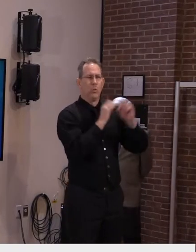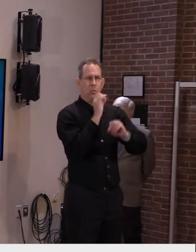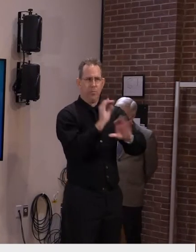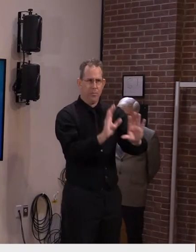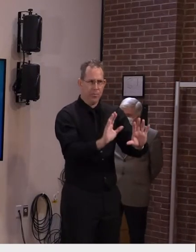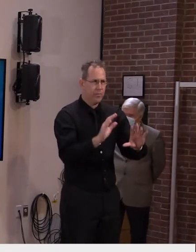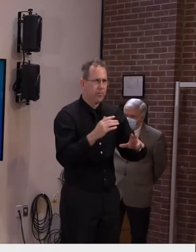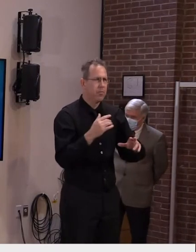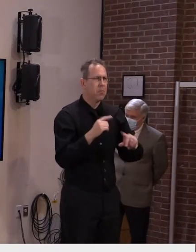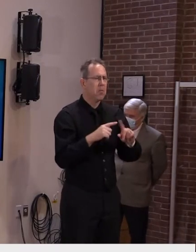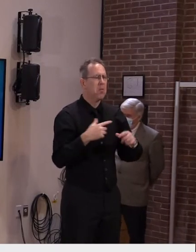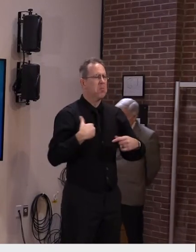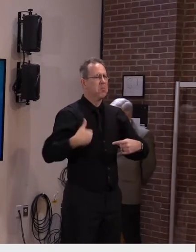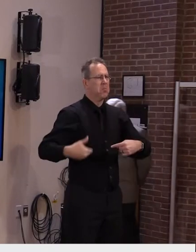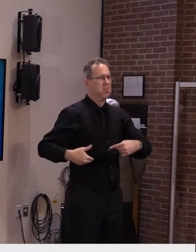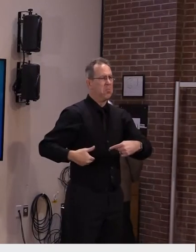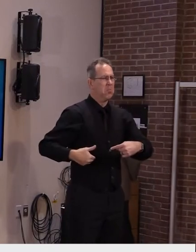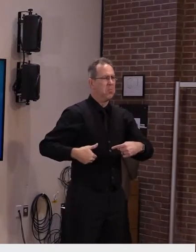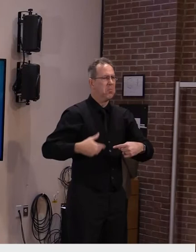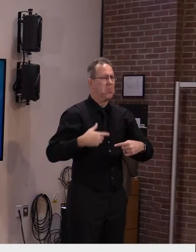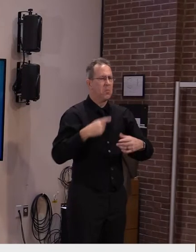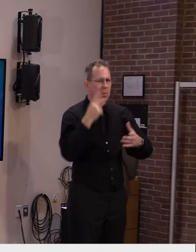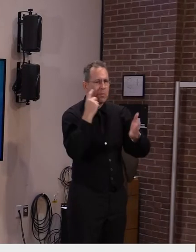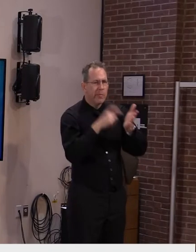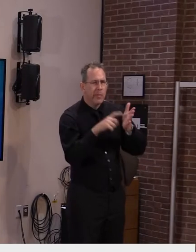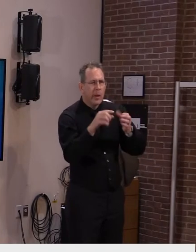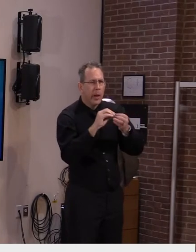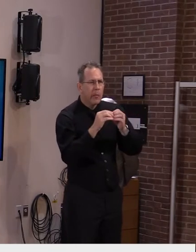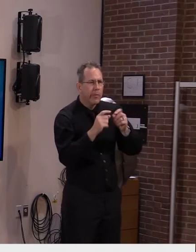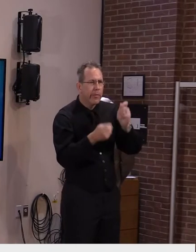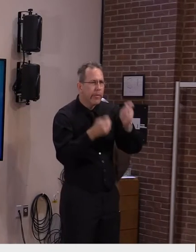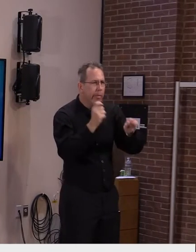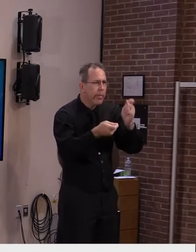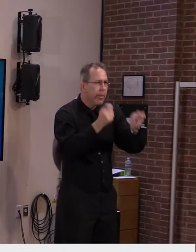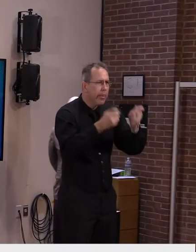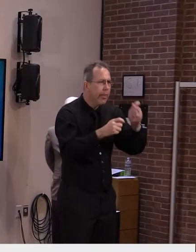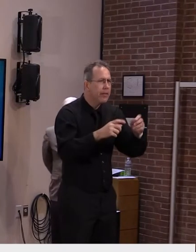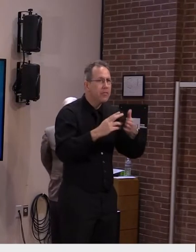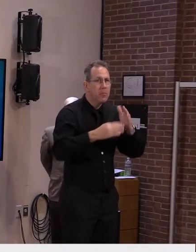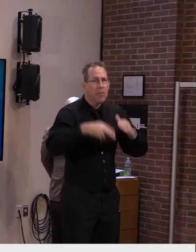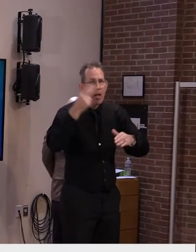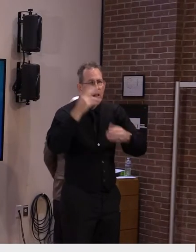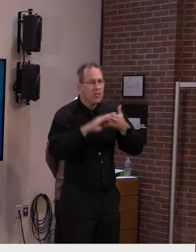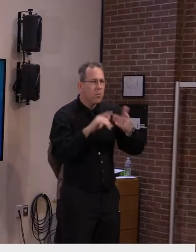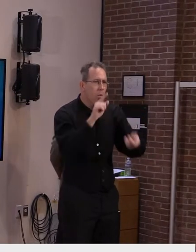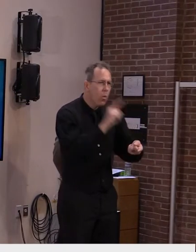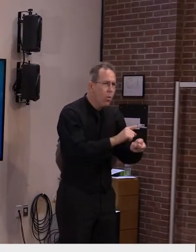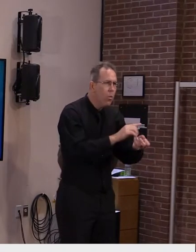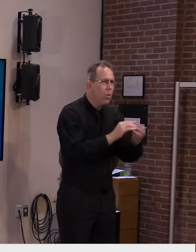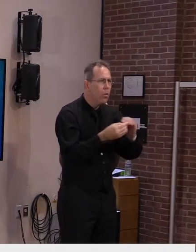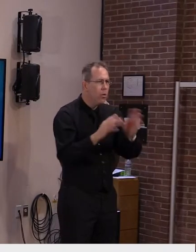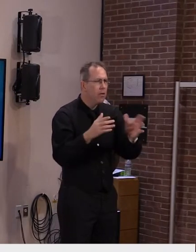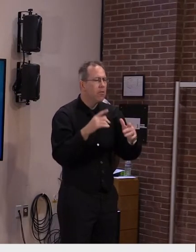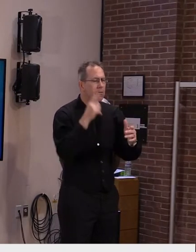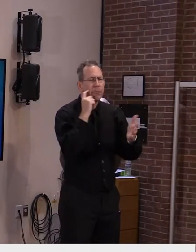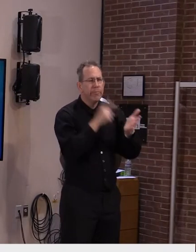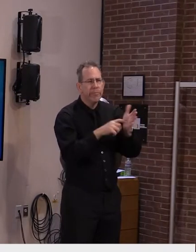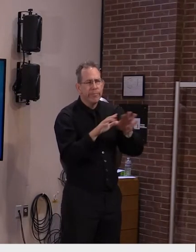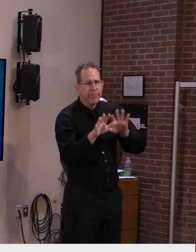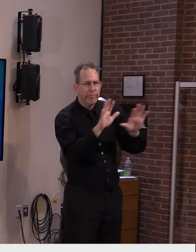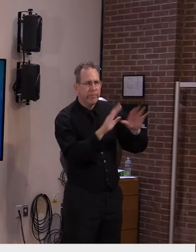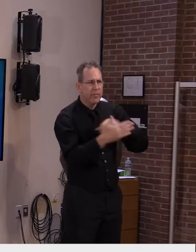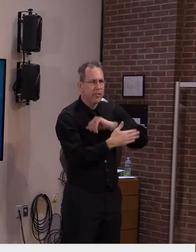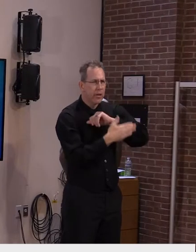see patterns along those lines after the first of the year. And I think it will be increasingly a focus of our policies